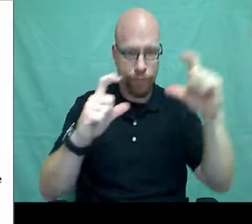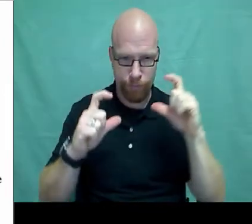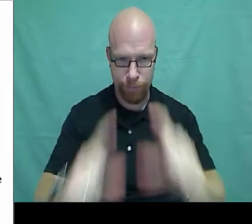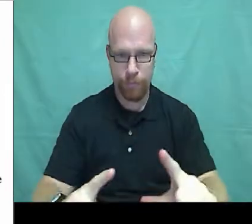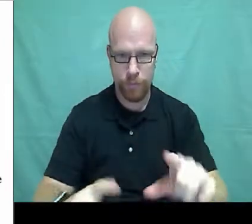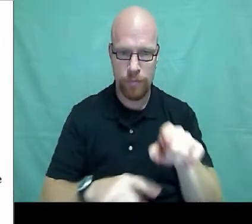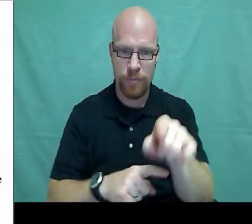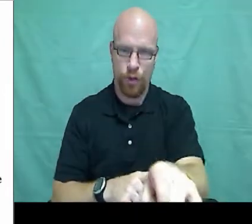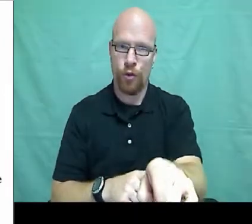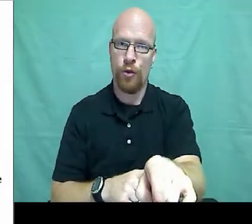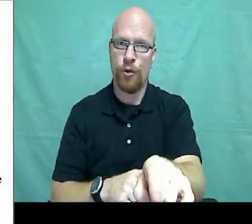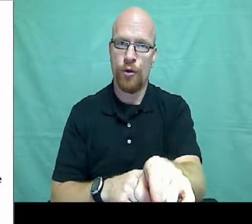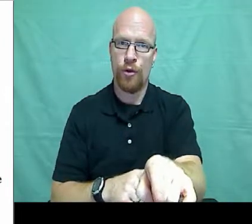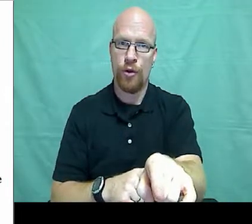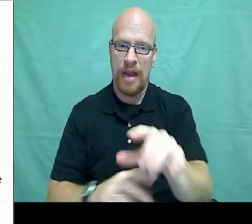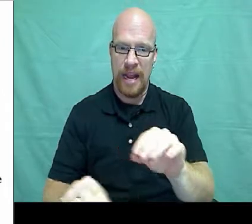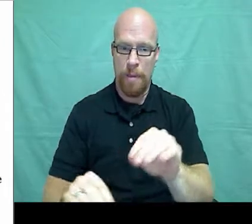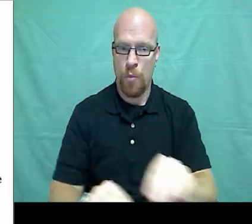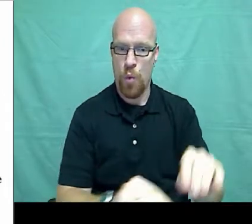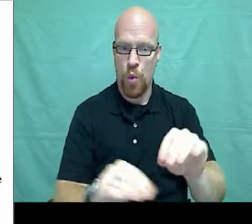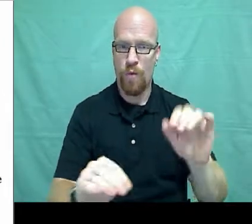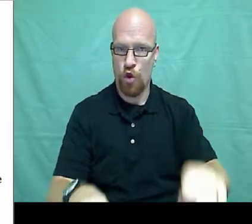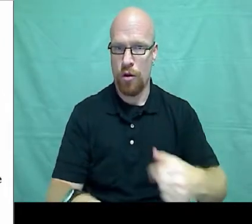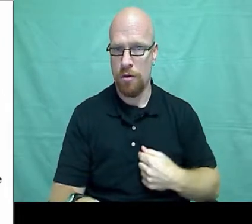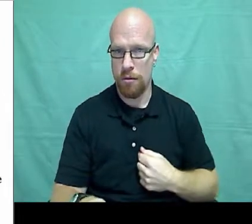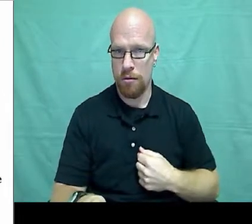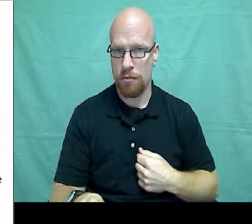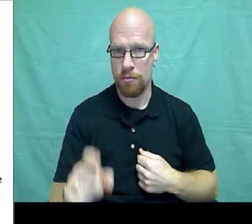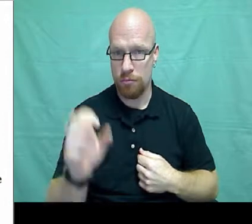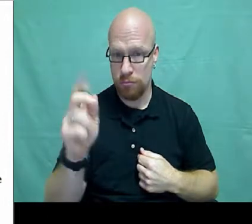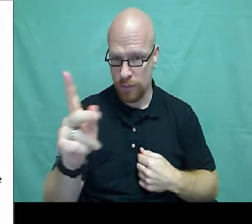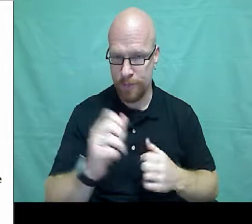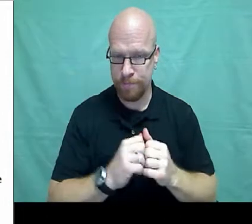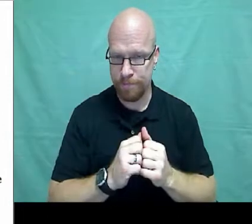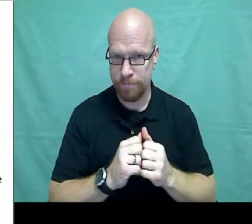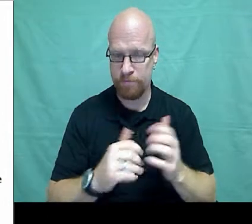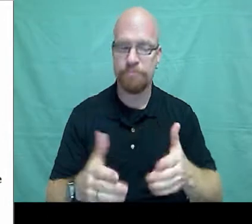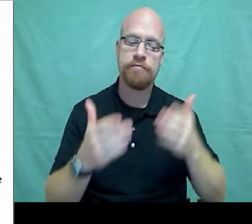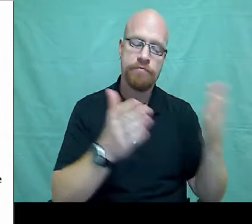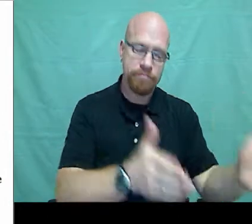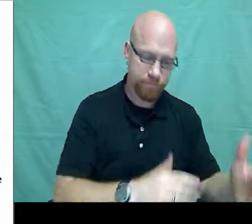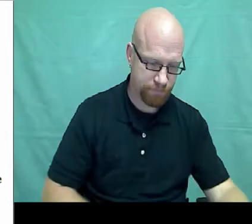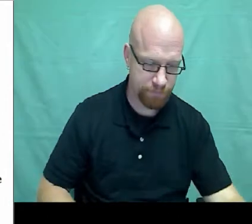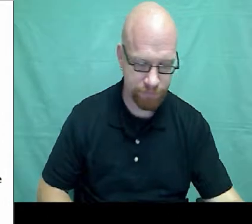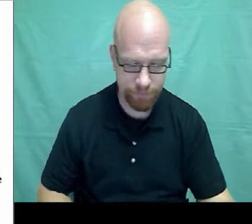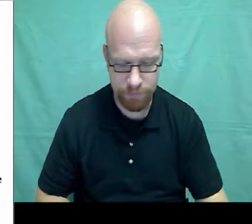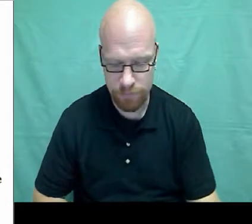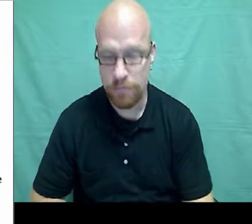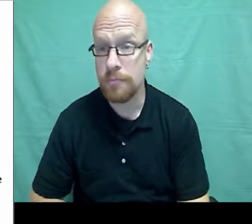You can find the picture and then insert it into the slide, and I'm able to move it wherever I want it to be.